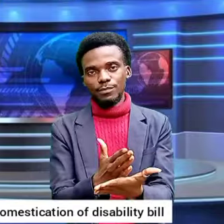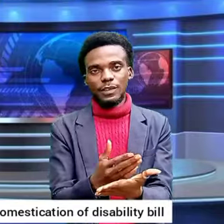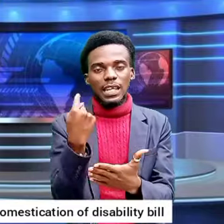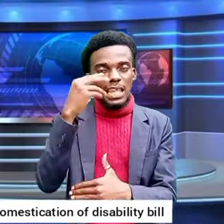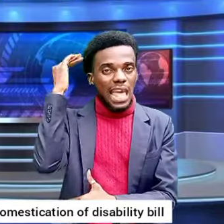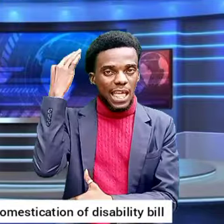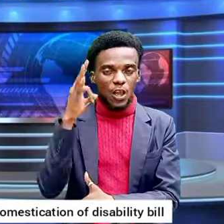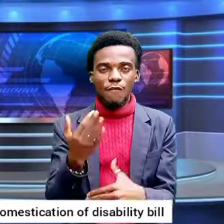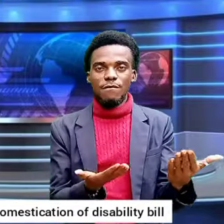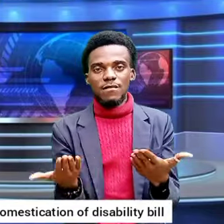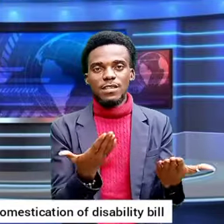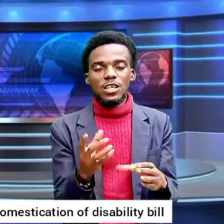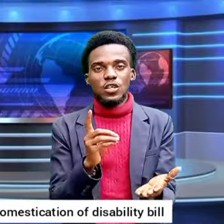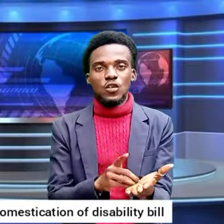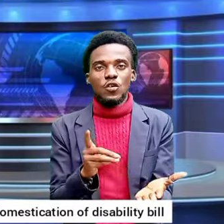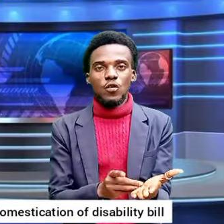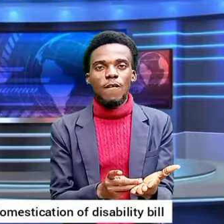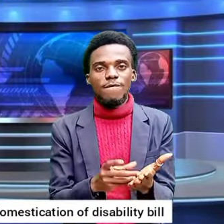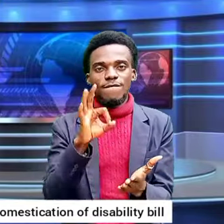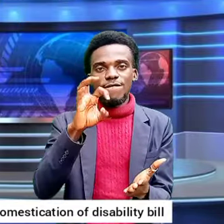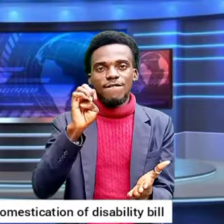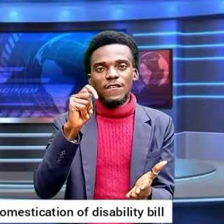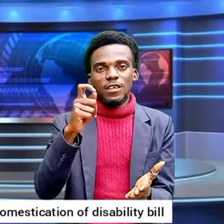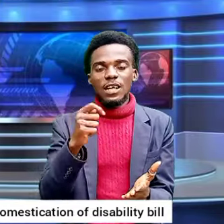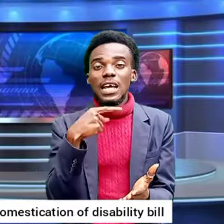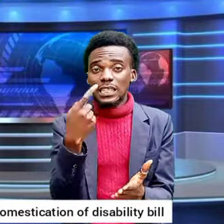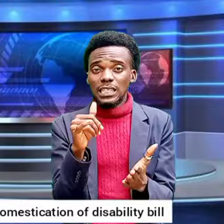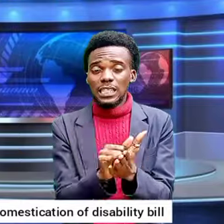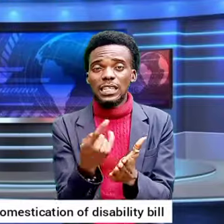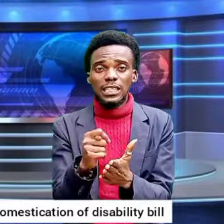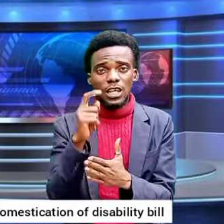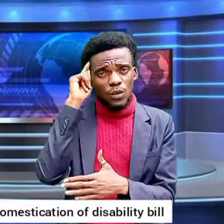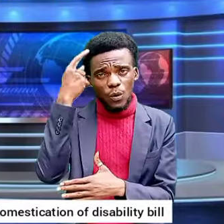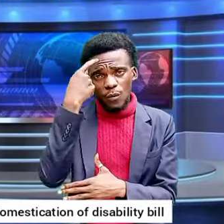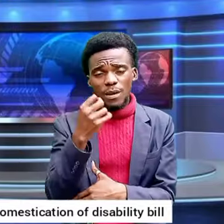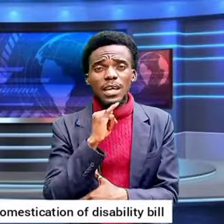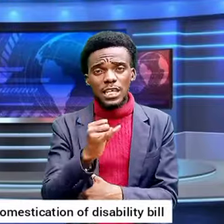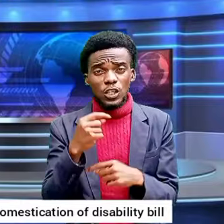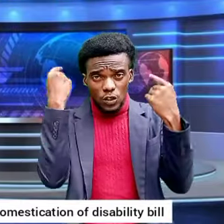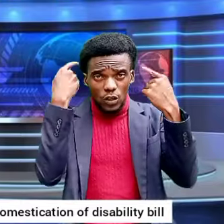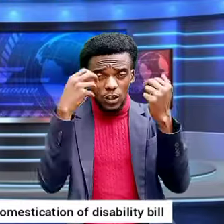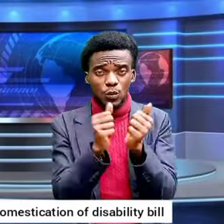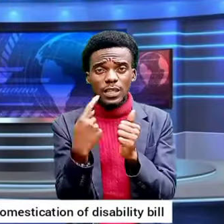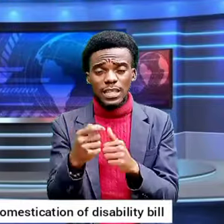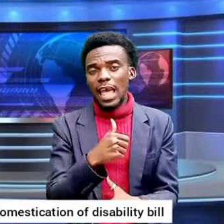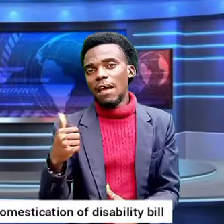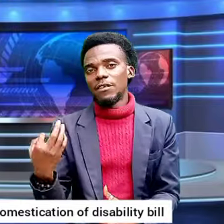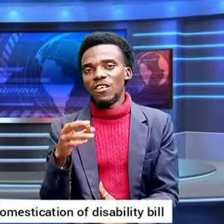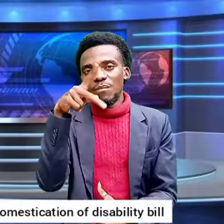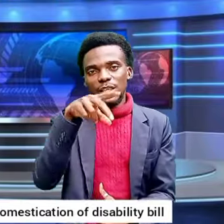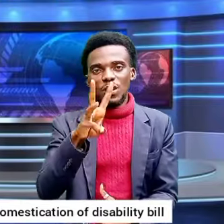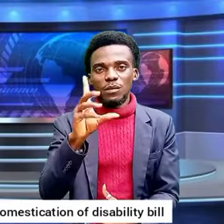The head of service, Dr. Festus Oyebade, said the government of Oyetola is concerned with the affairs of